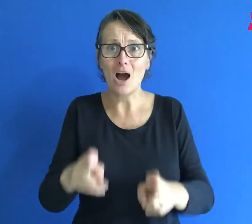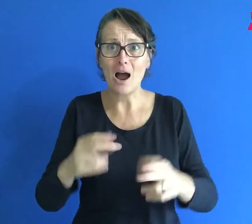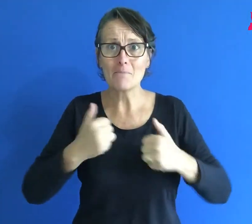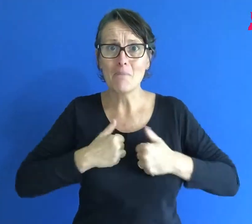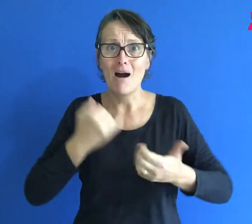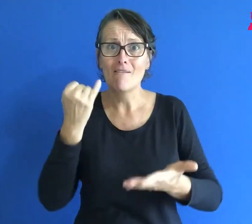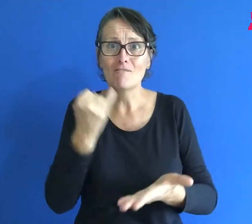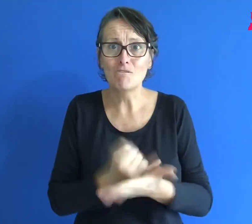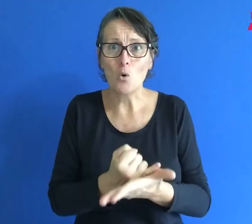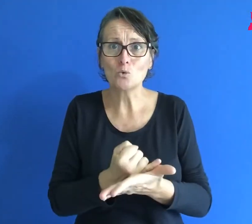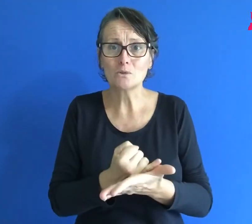It really started.